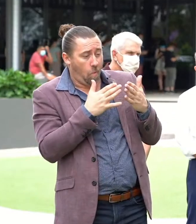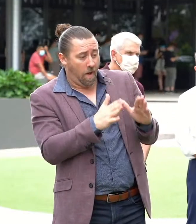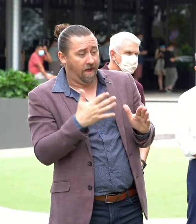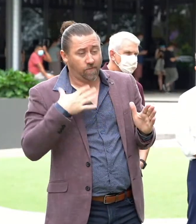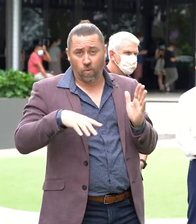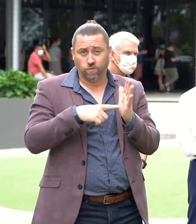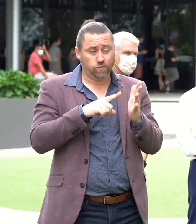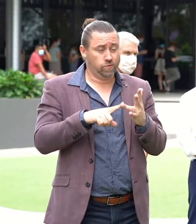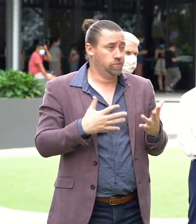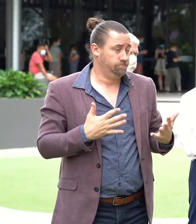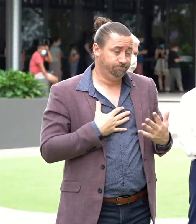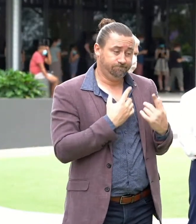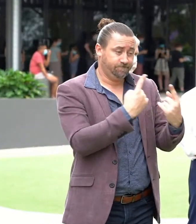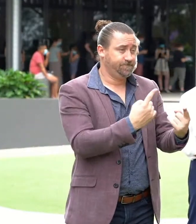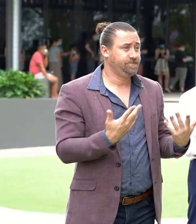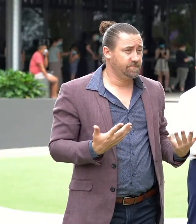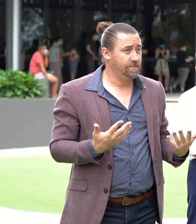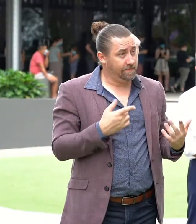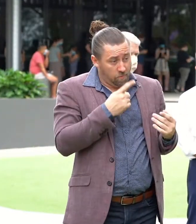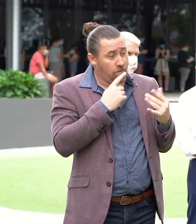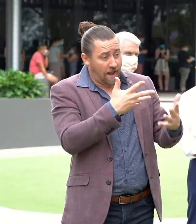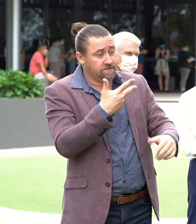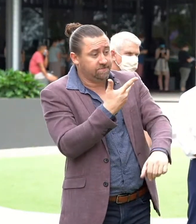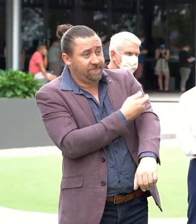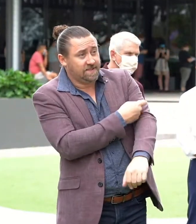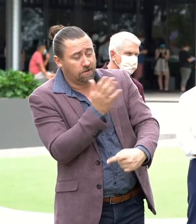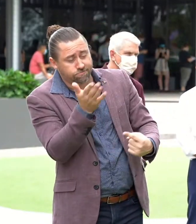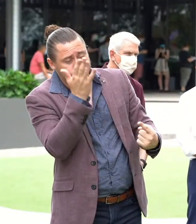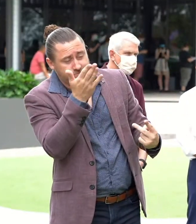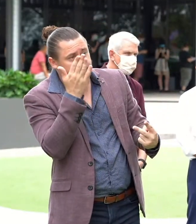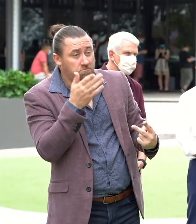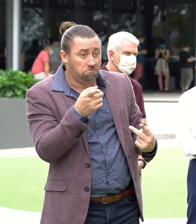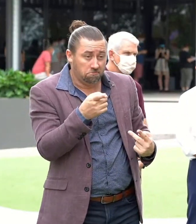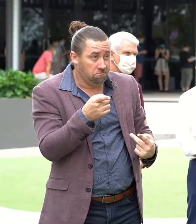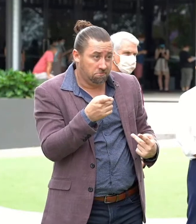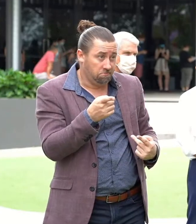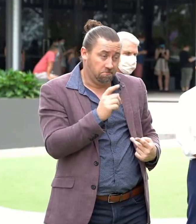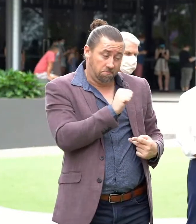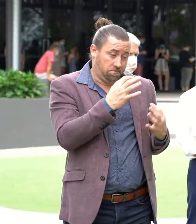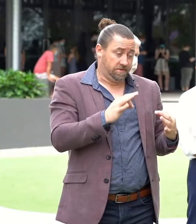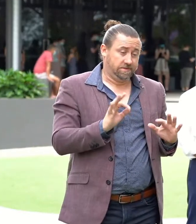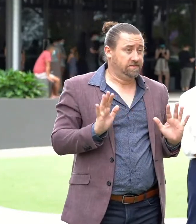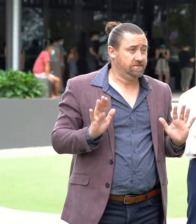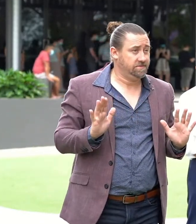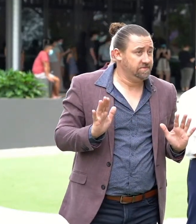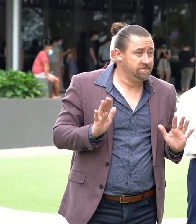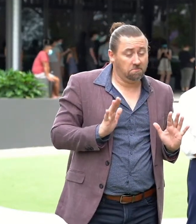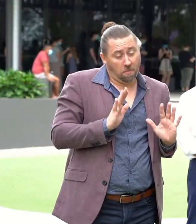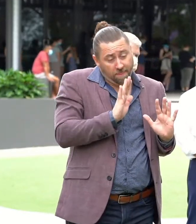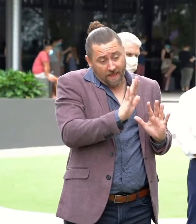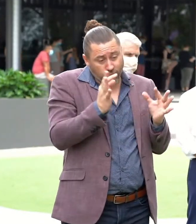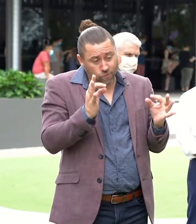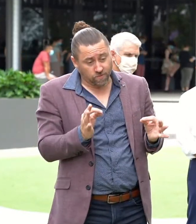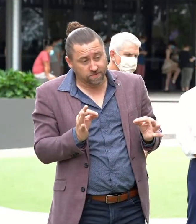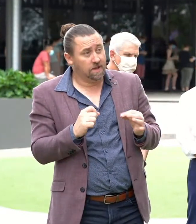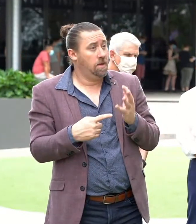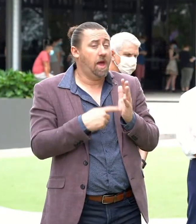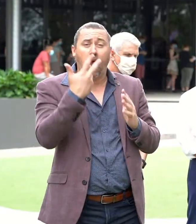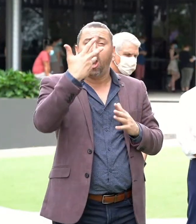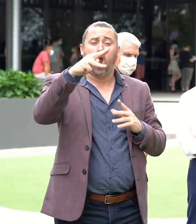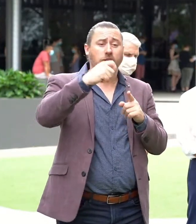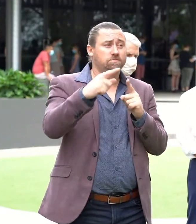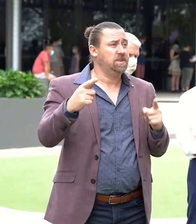they do it for vaccinated patrons as opposed to those that aren't vaccinated. And we're leaving it up to them at the moment, but hopefully if we get to the